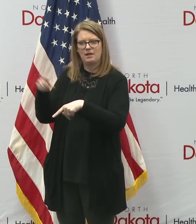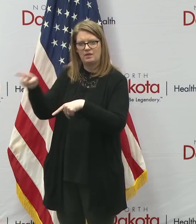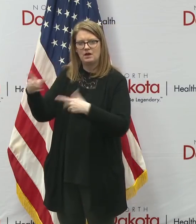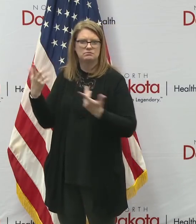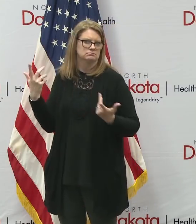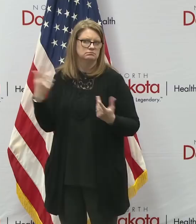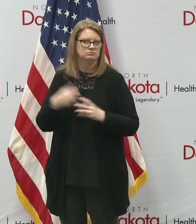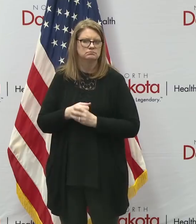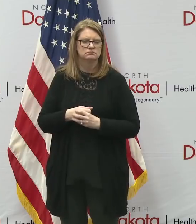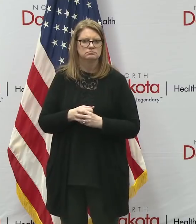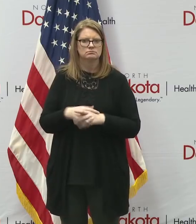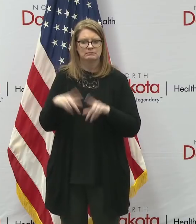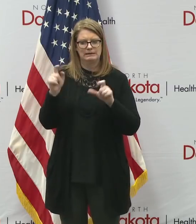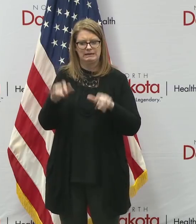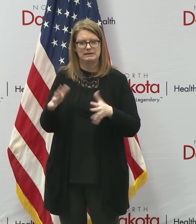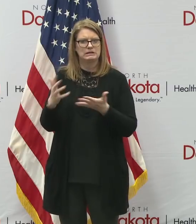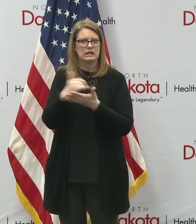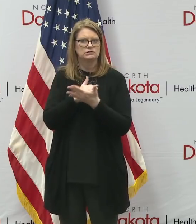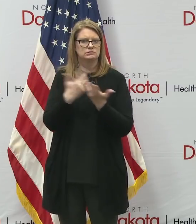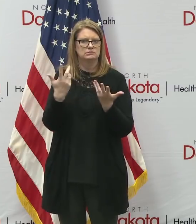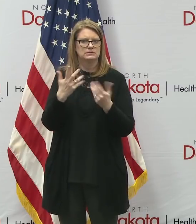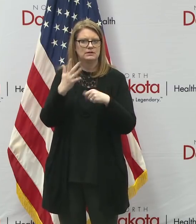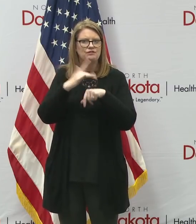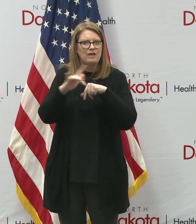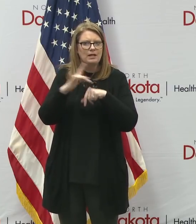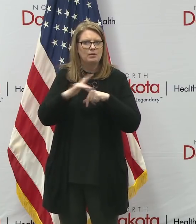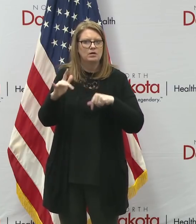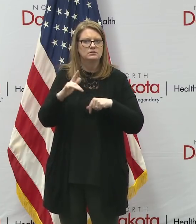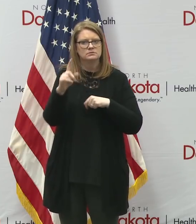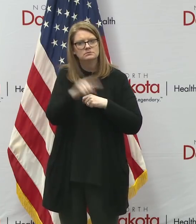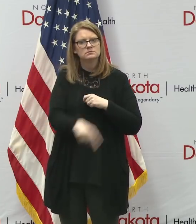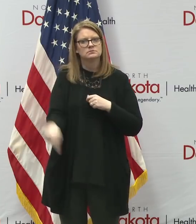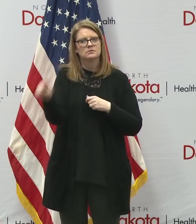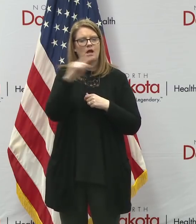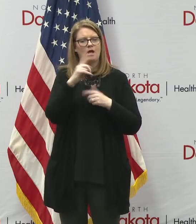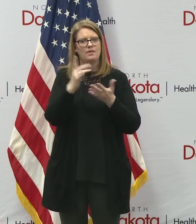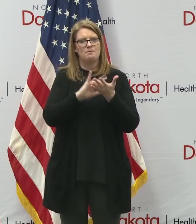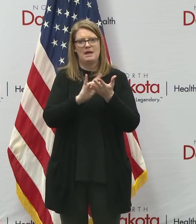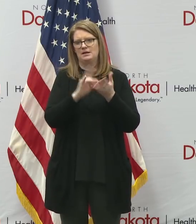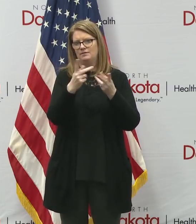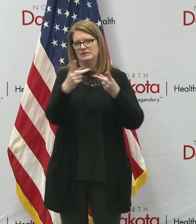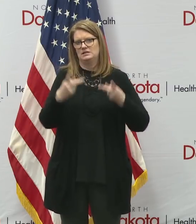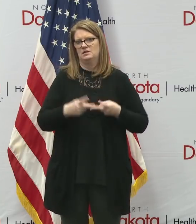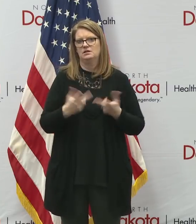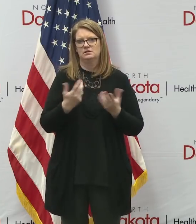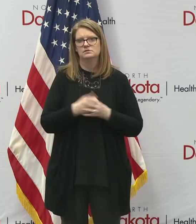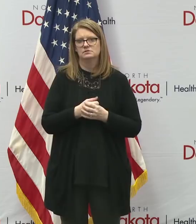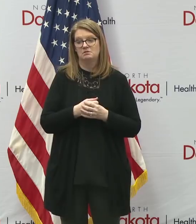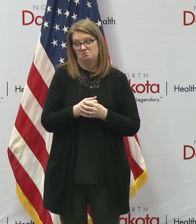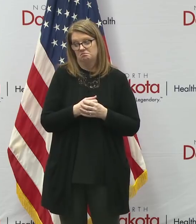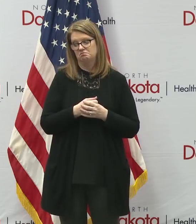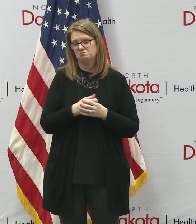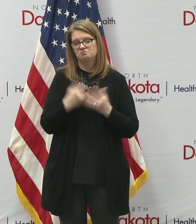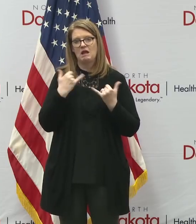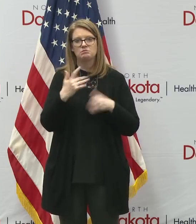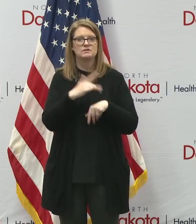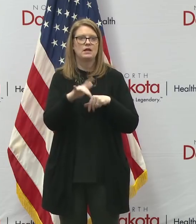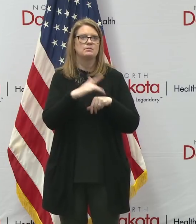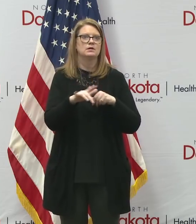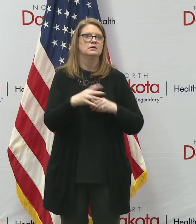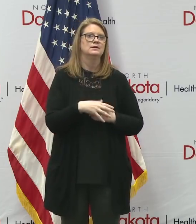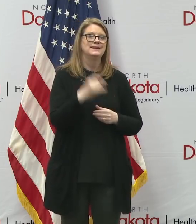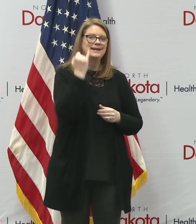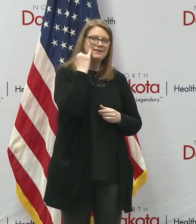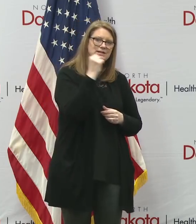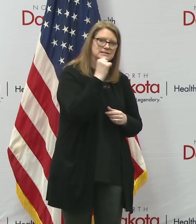that test collection is available at every medical facility in the state. I believe right now it is. And if it's not, and you're